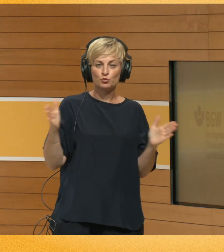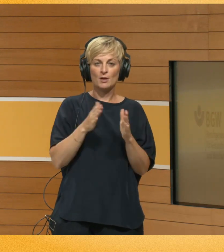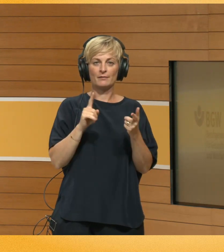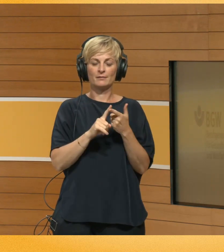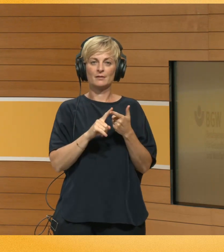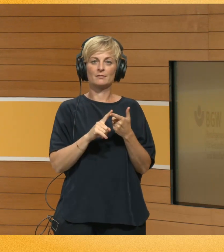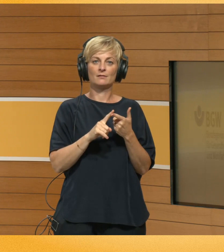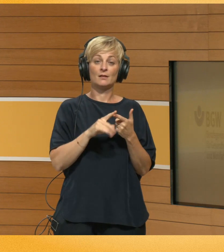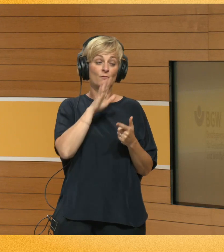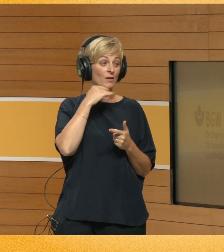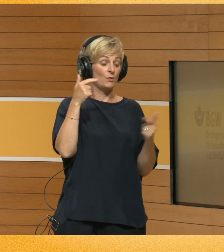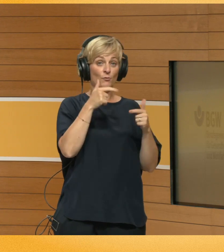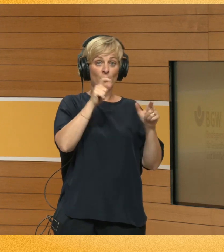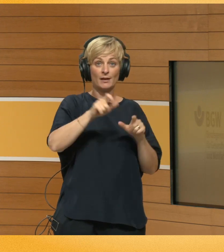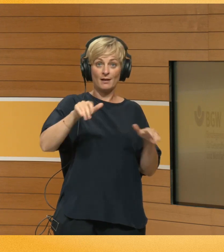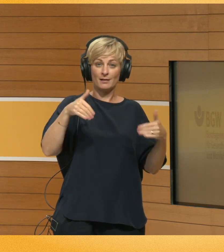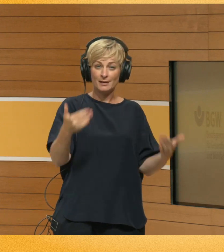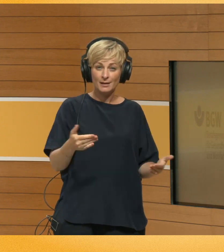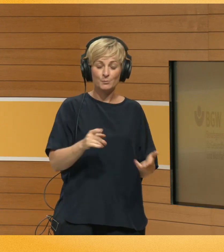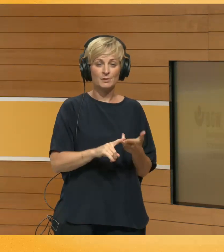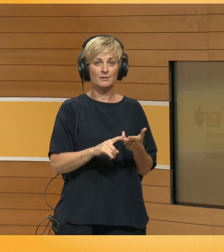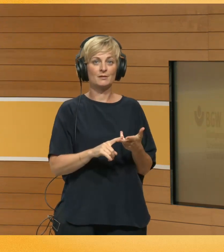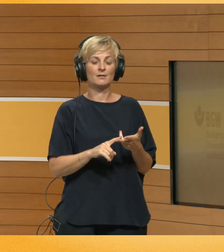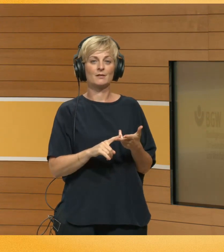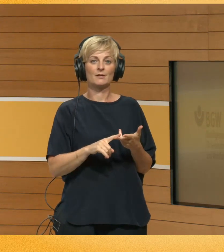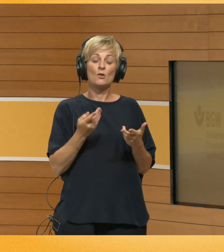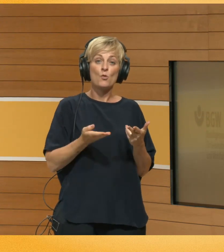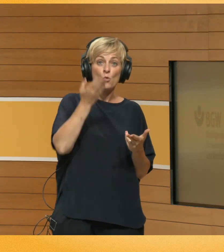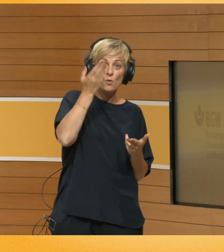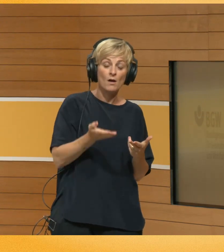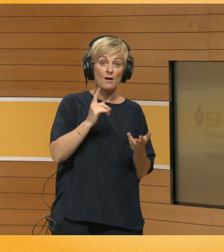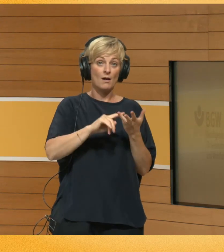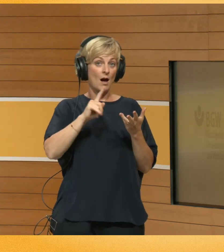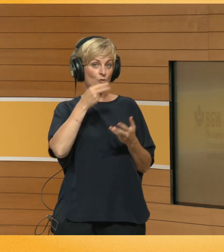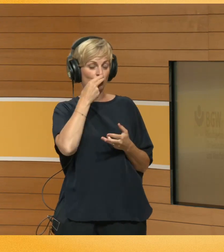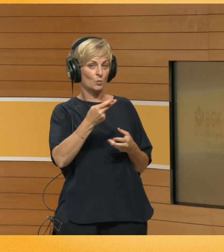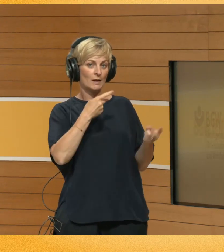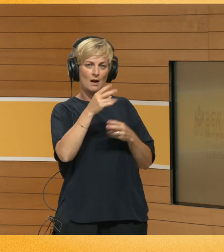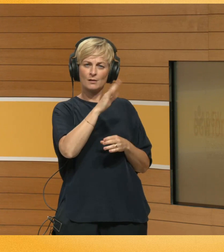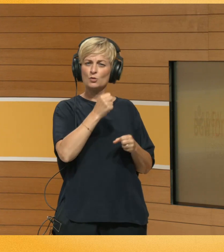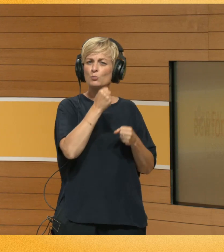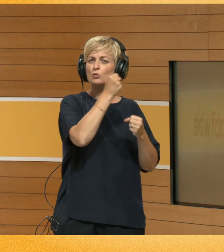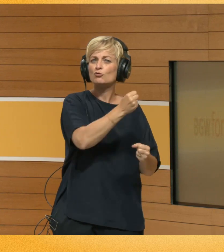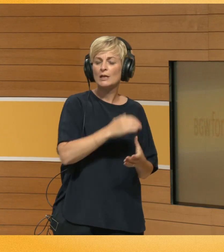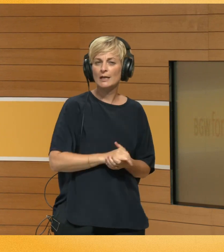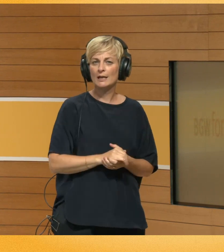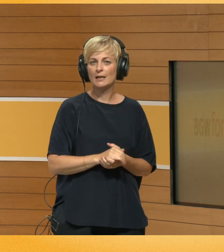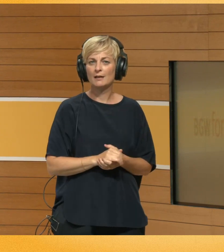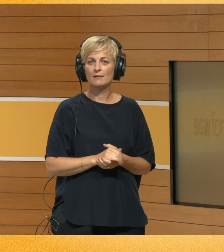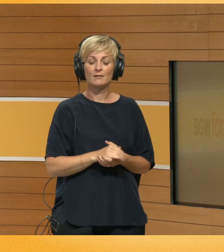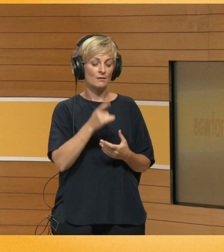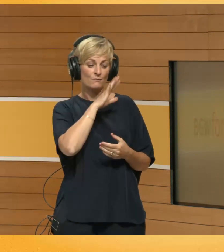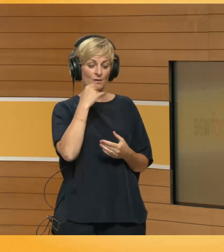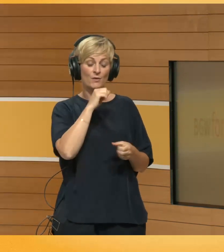budget that the hospital has, how much intervention can you implement, and also what